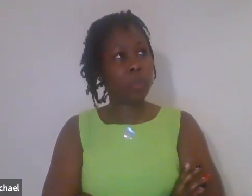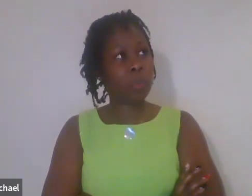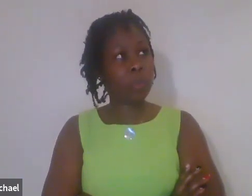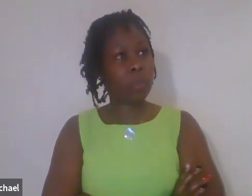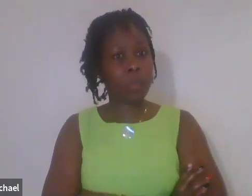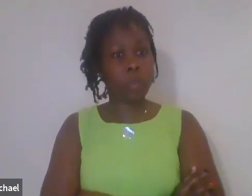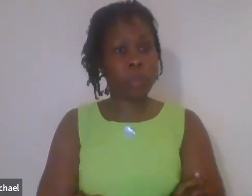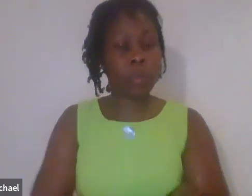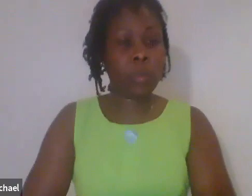Okumu Ben.